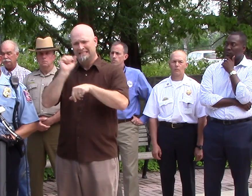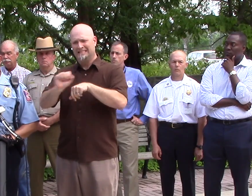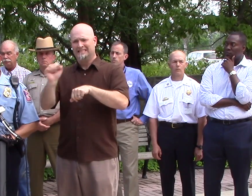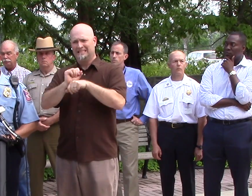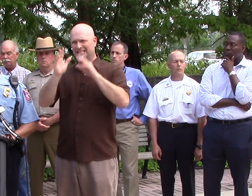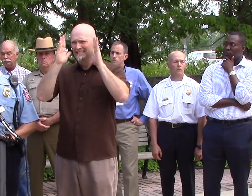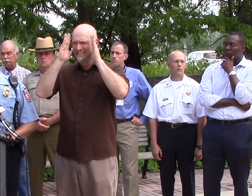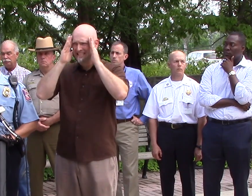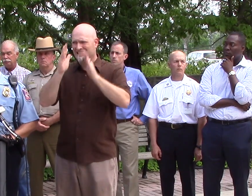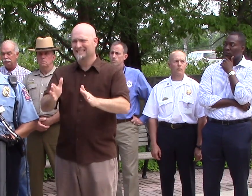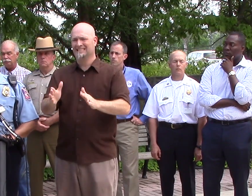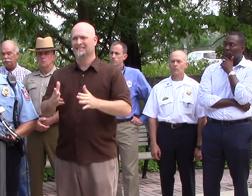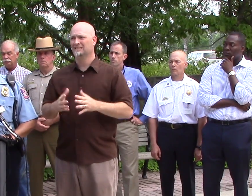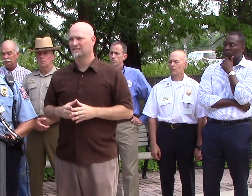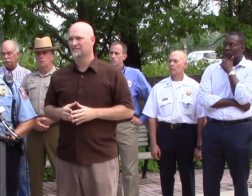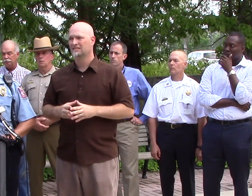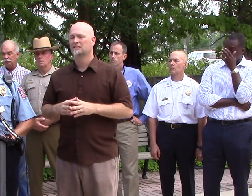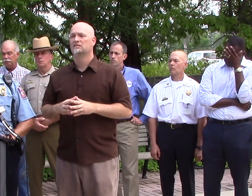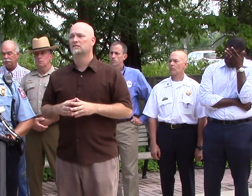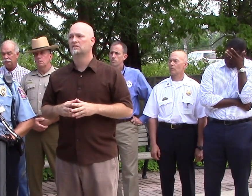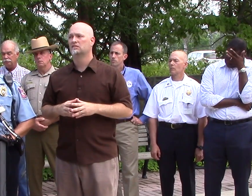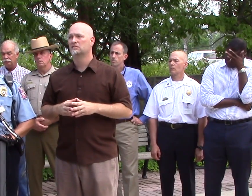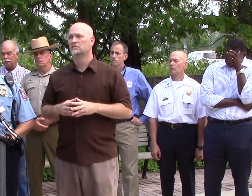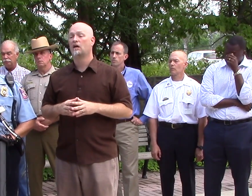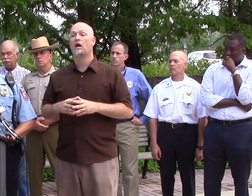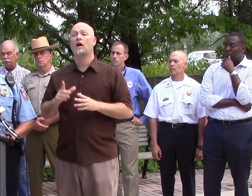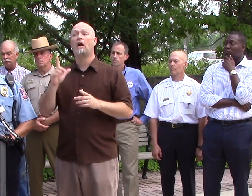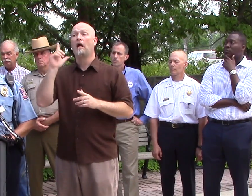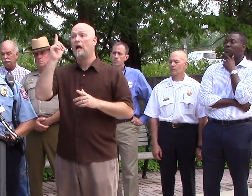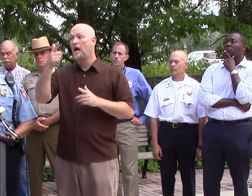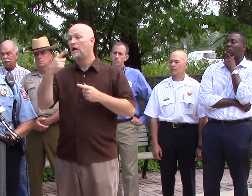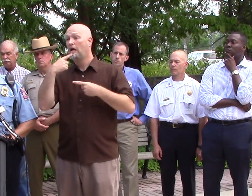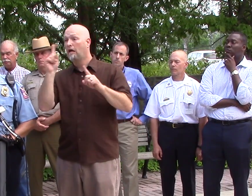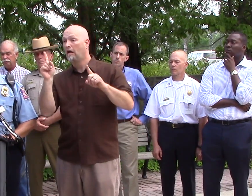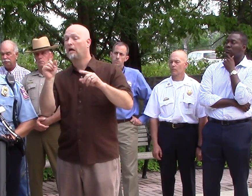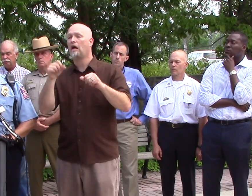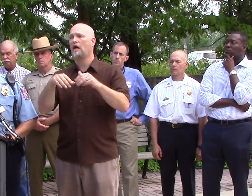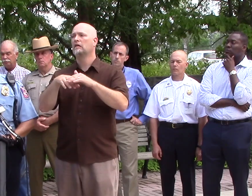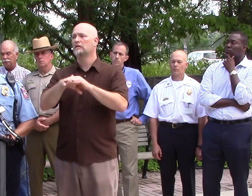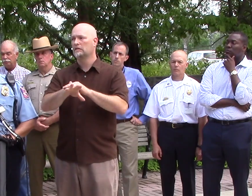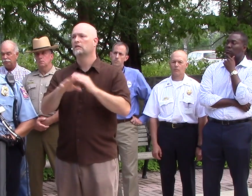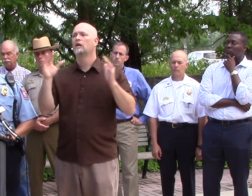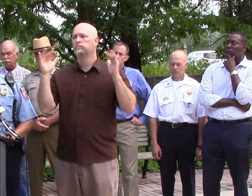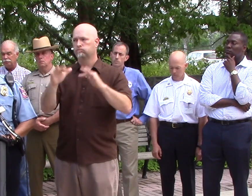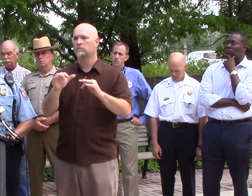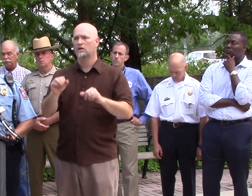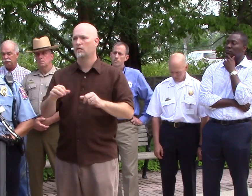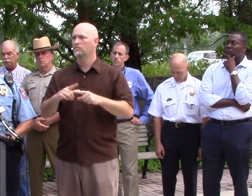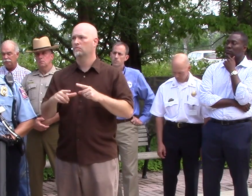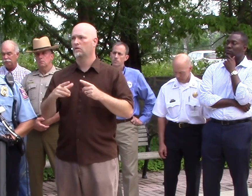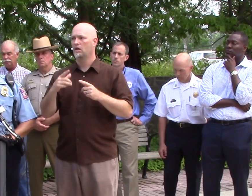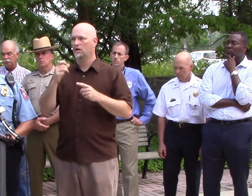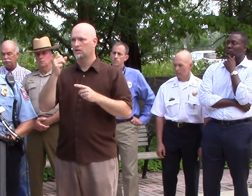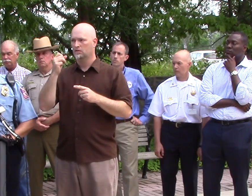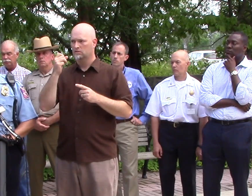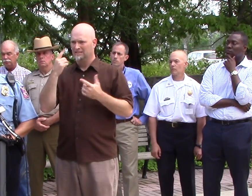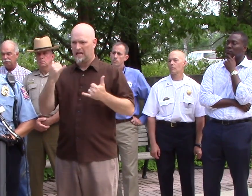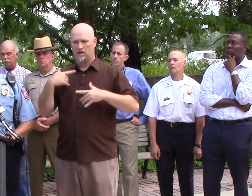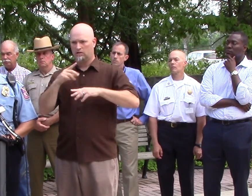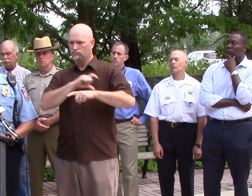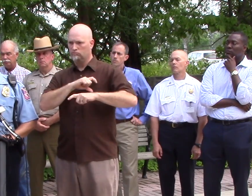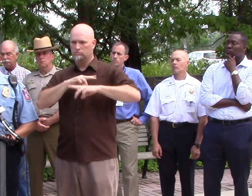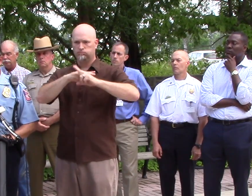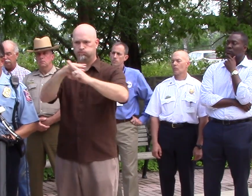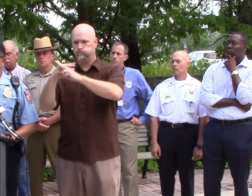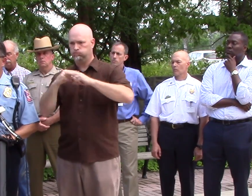will allow those individuals to go back down to their businesses. We will be providing security 24/7 in that area to